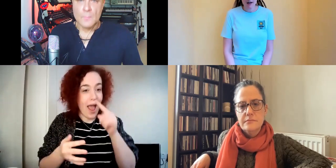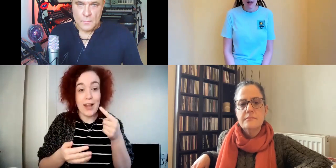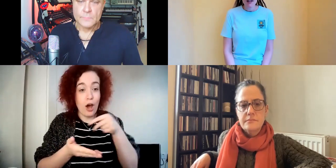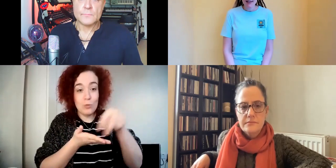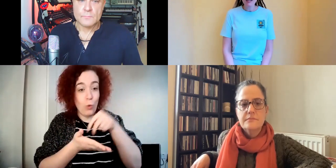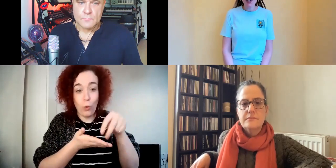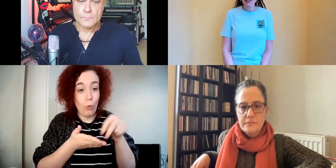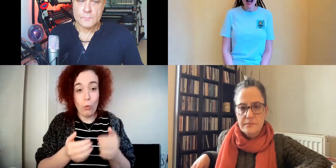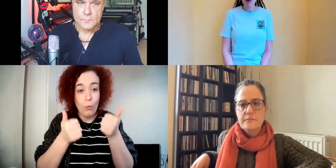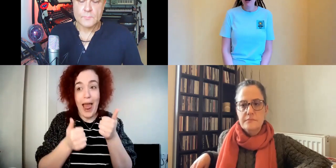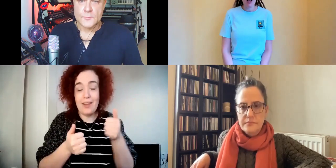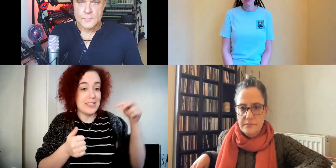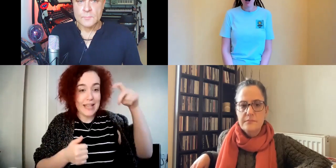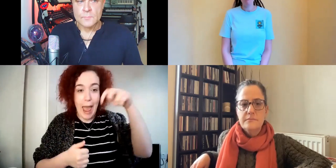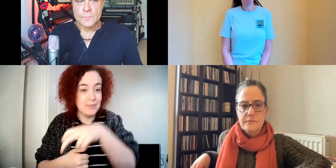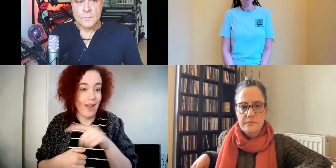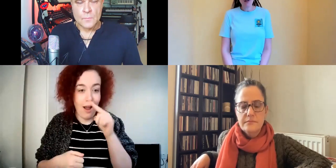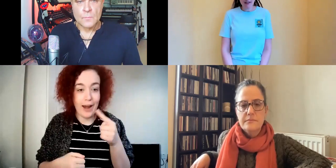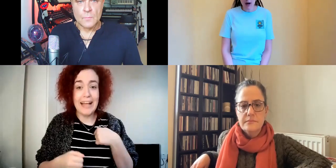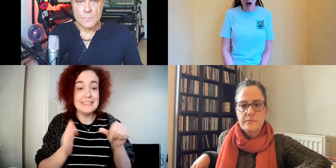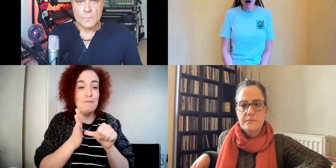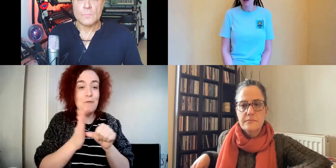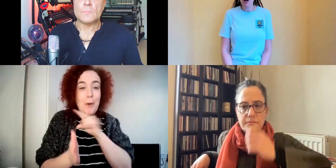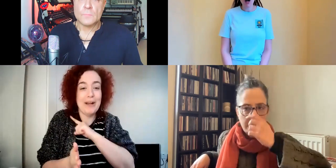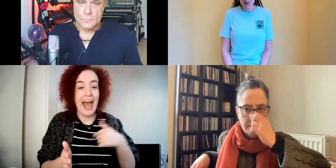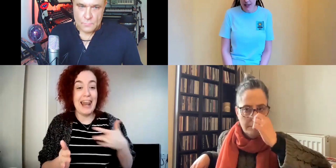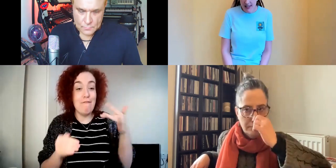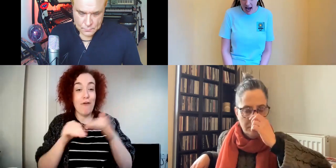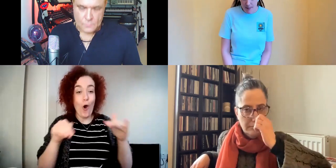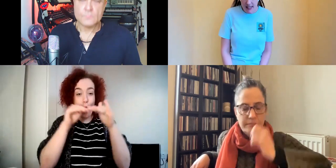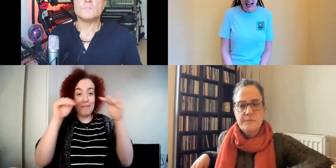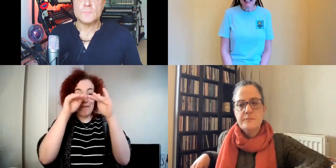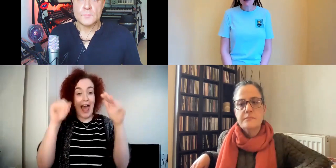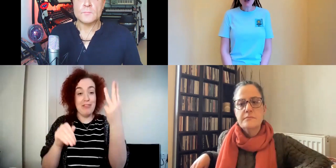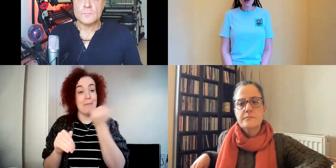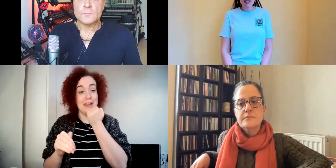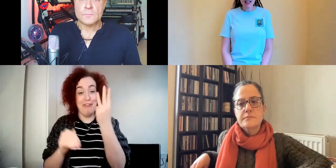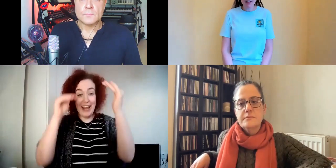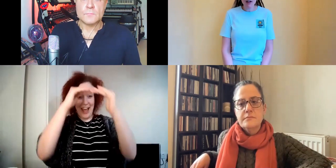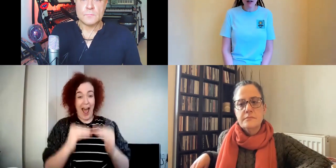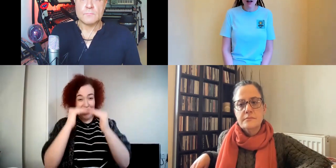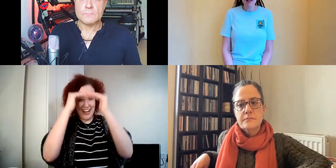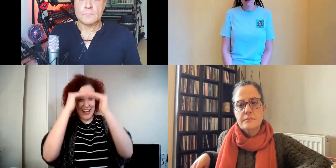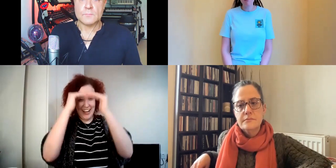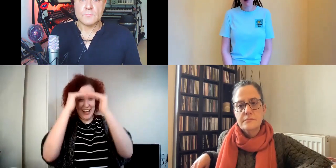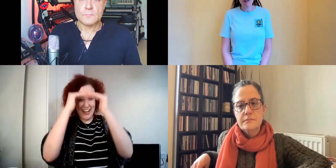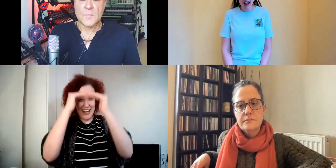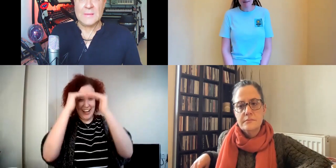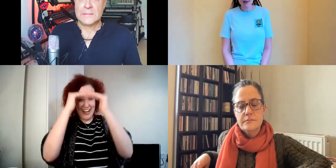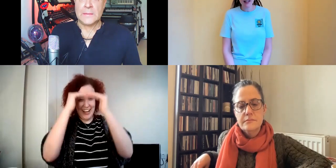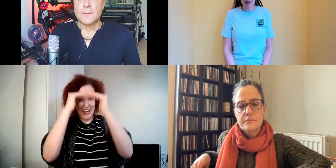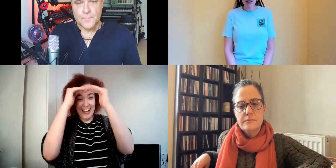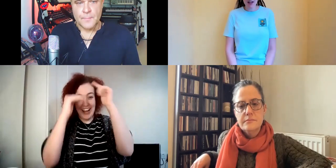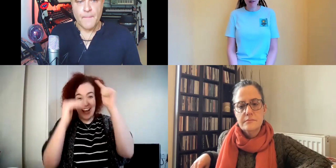have issues now where I can't walk very well. I can't cope with steps. And it's difficult because I live on the third floor